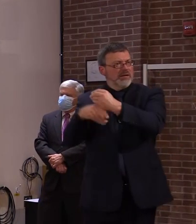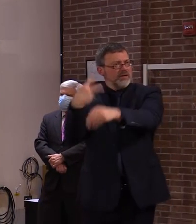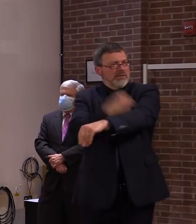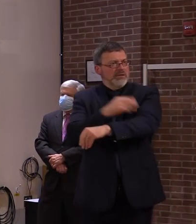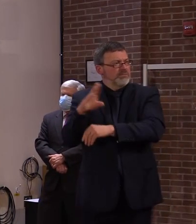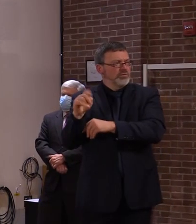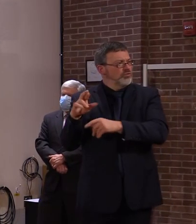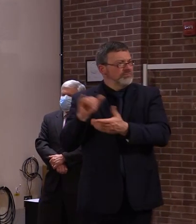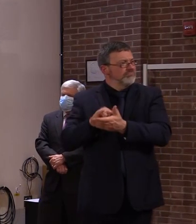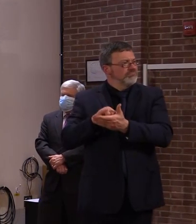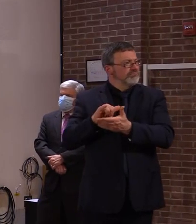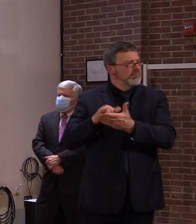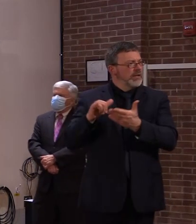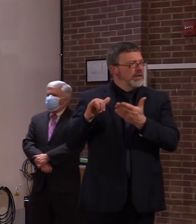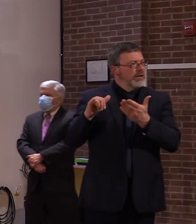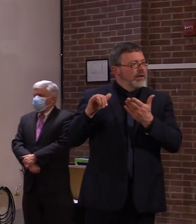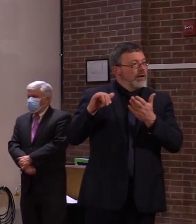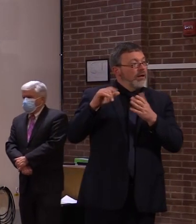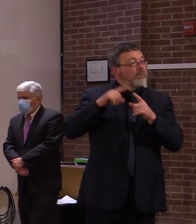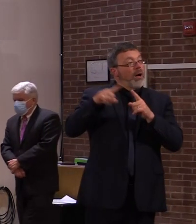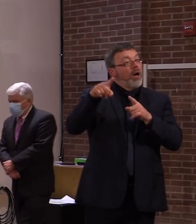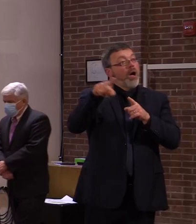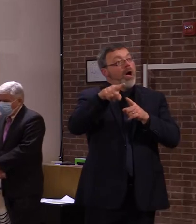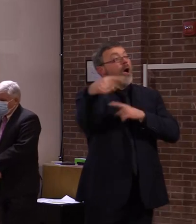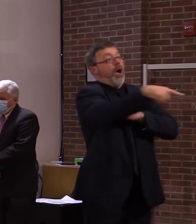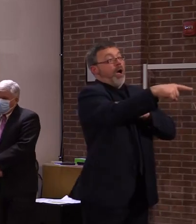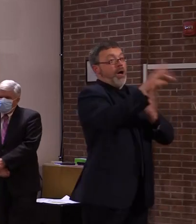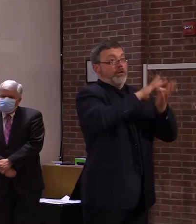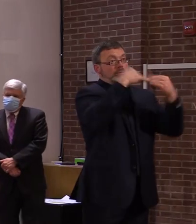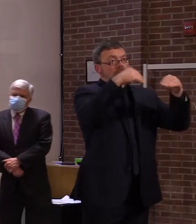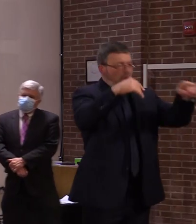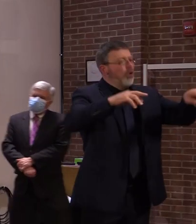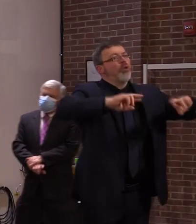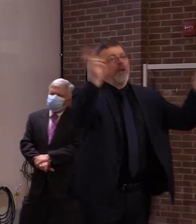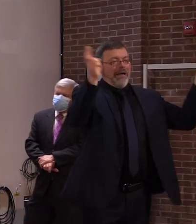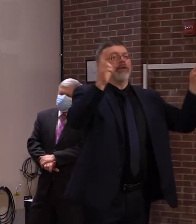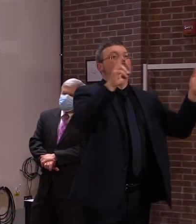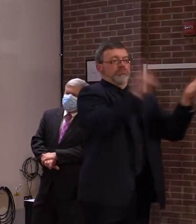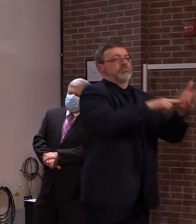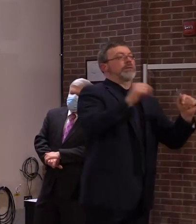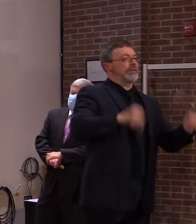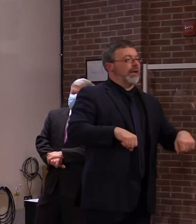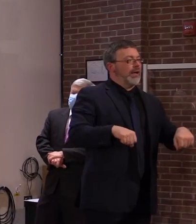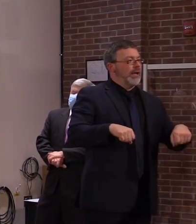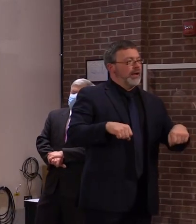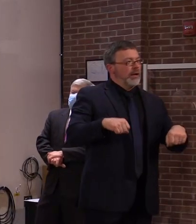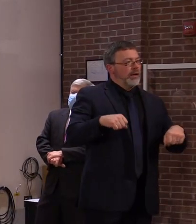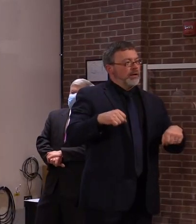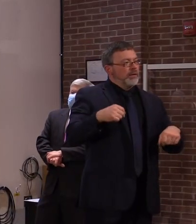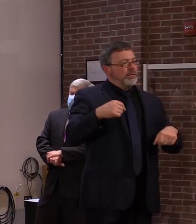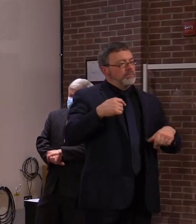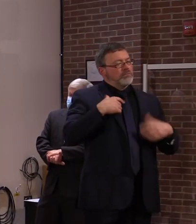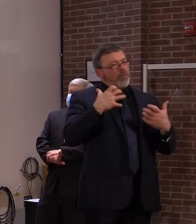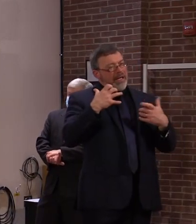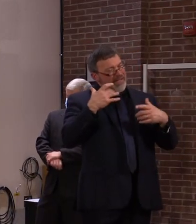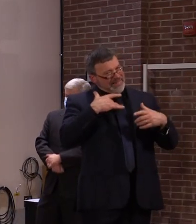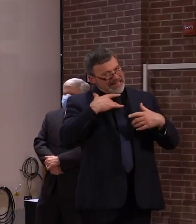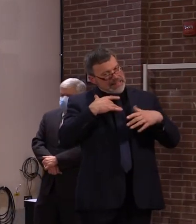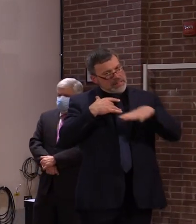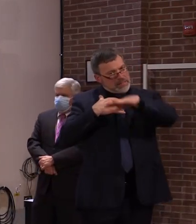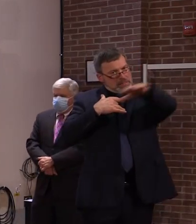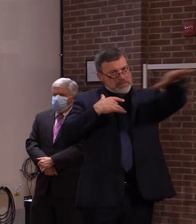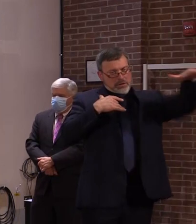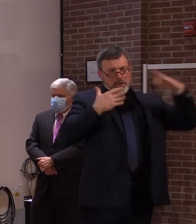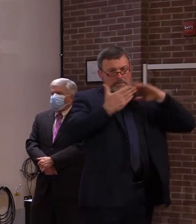eligible and you move on from there. And I think people are looking for a little bit more clarity on whether they're eligible to get a booster or not. I would say the